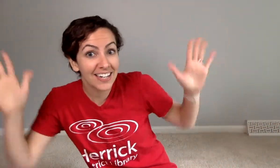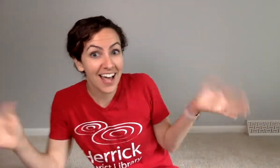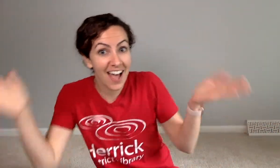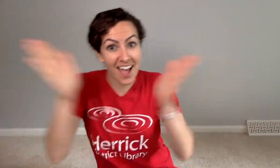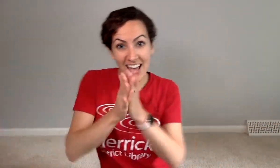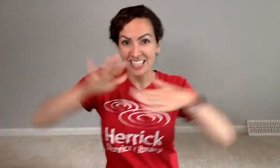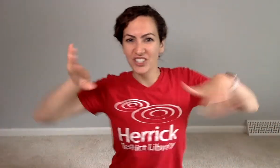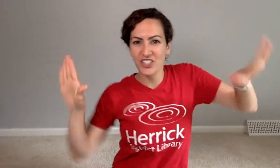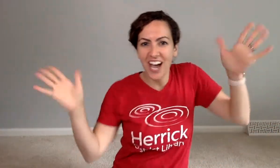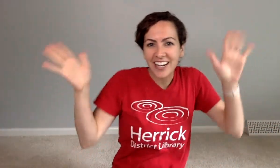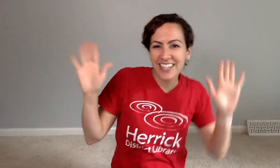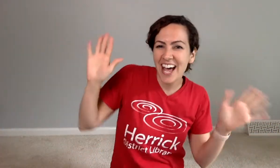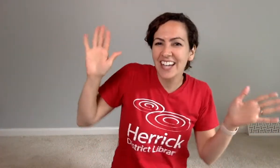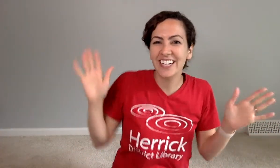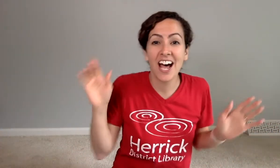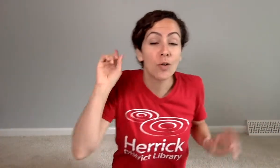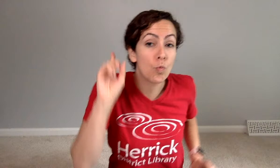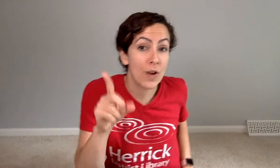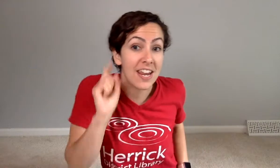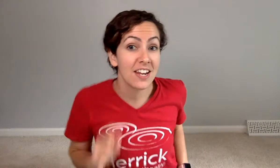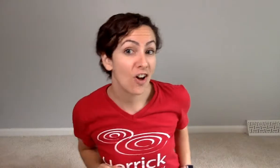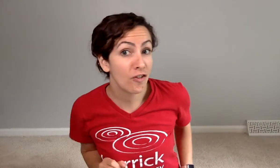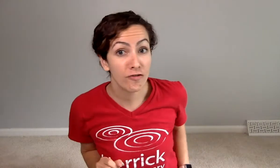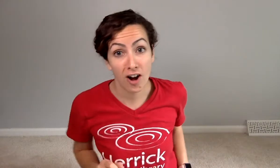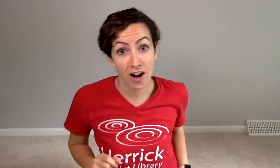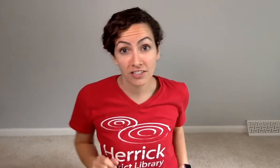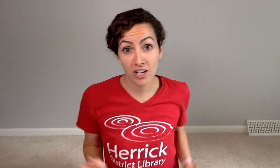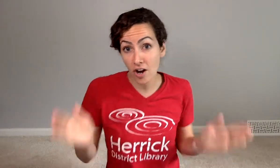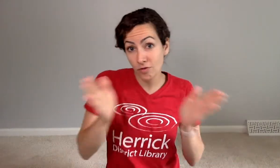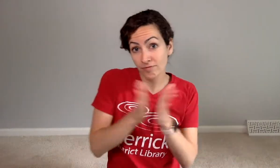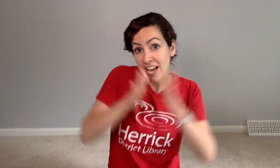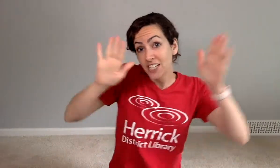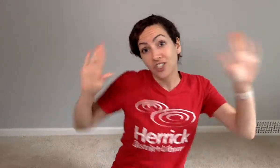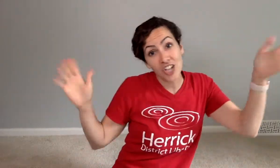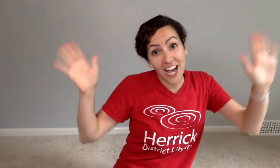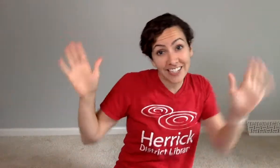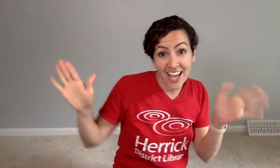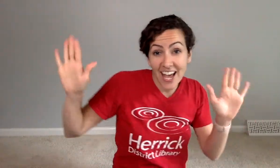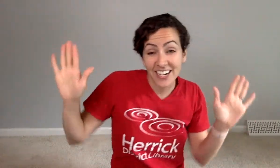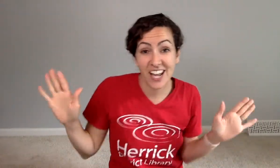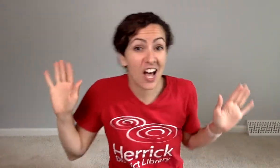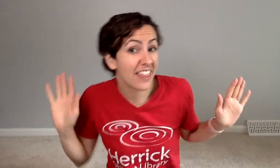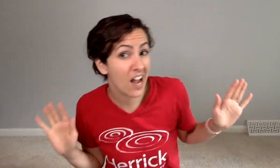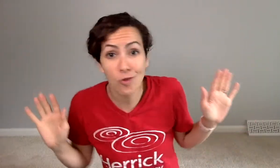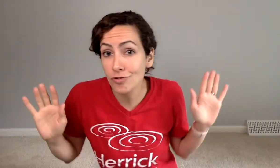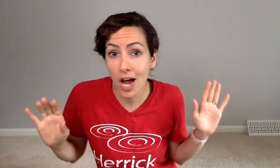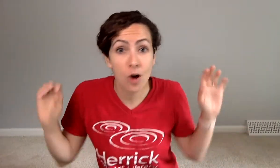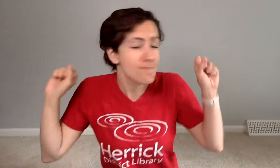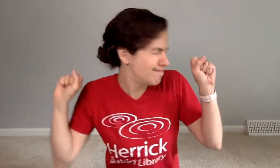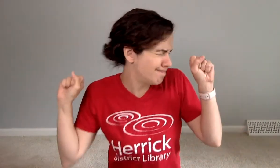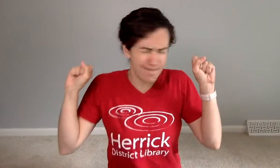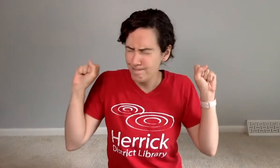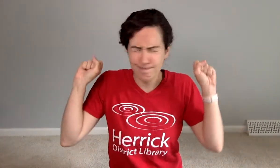sha-na-na-na-na, sha-na-na-na-na. We know frogs go sha-na-na-na-na. They don't go